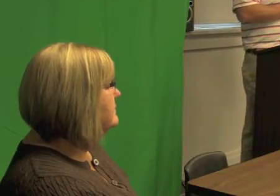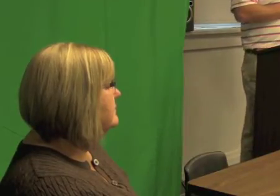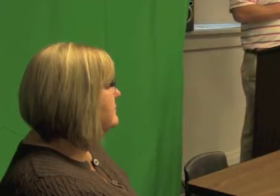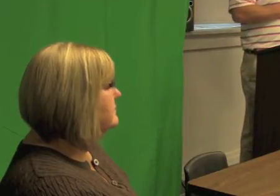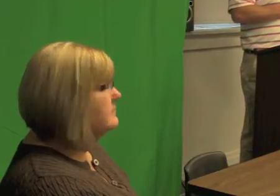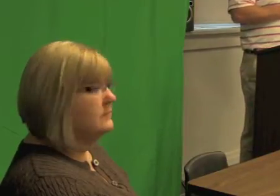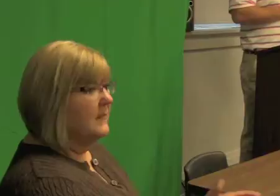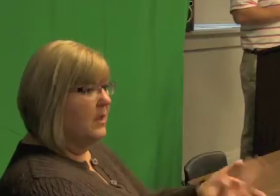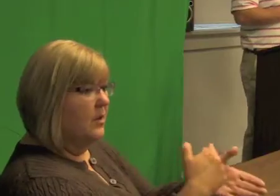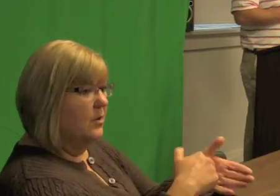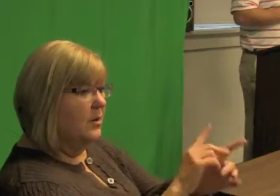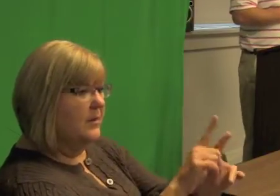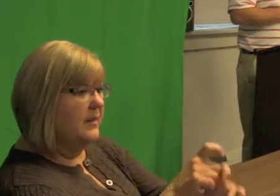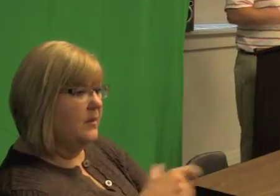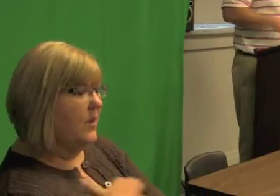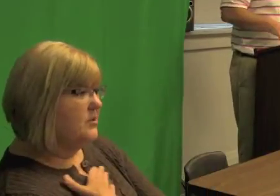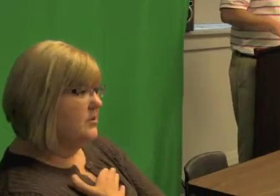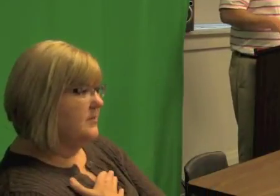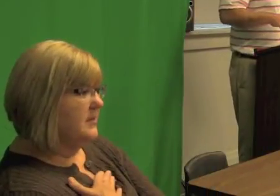May you repeat the question, please?